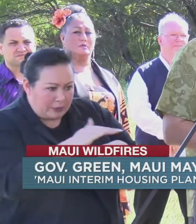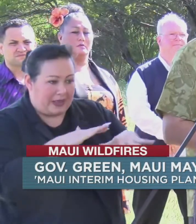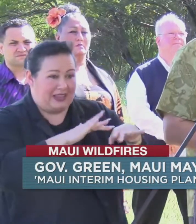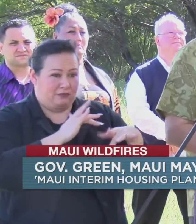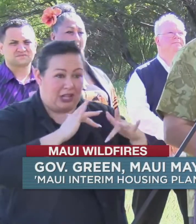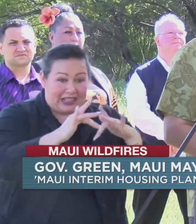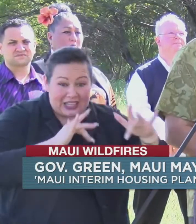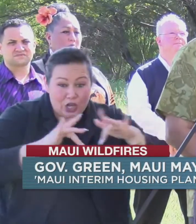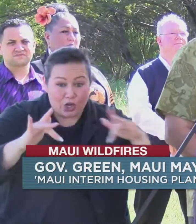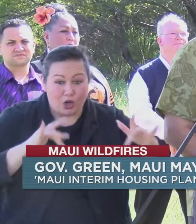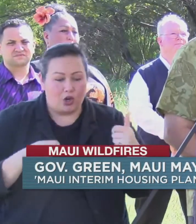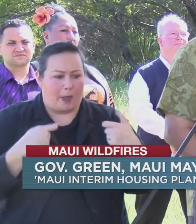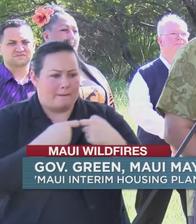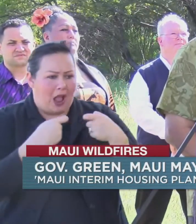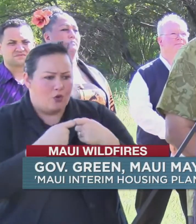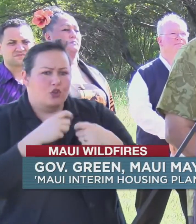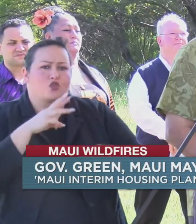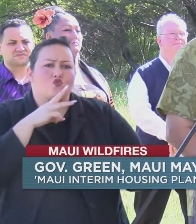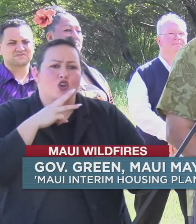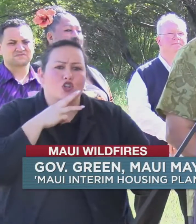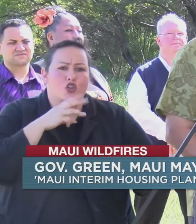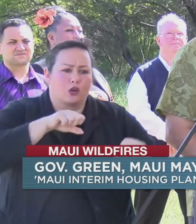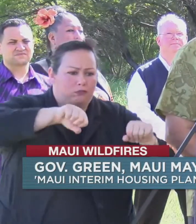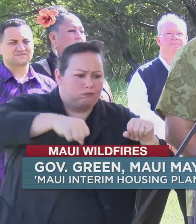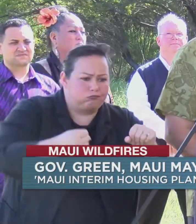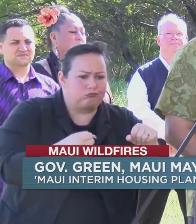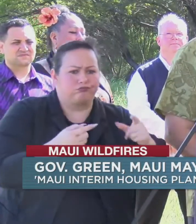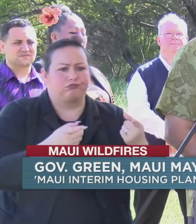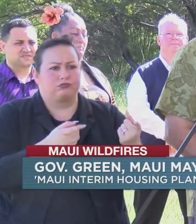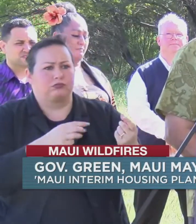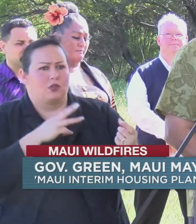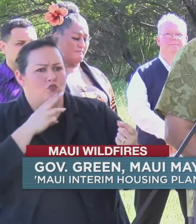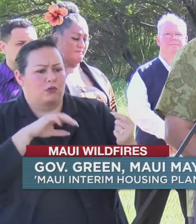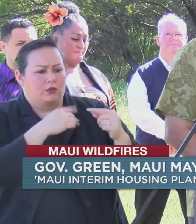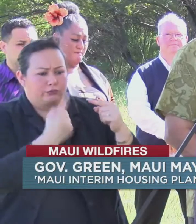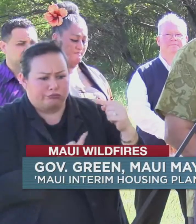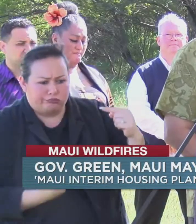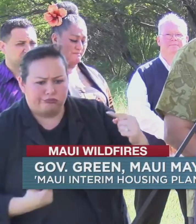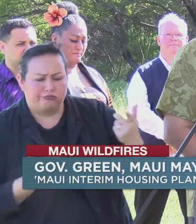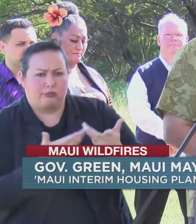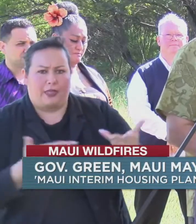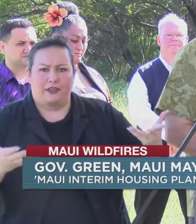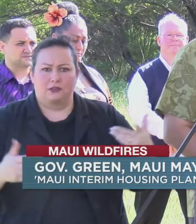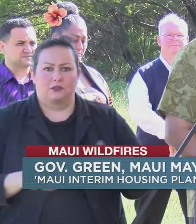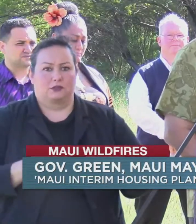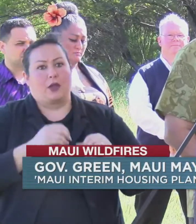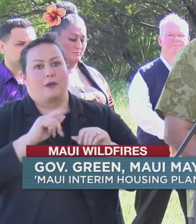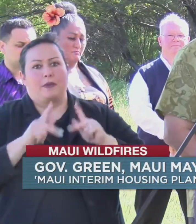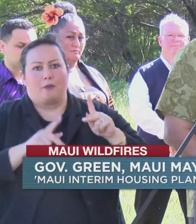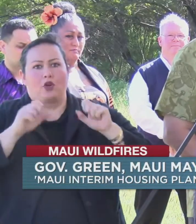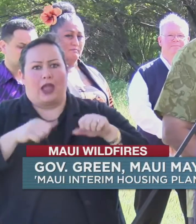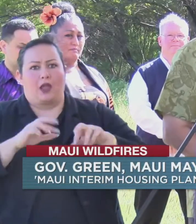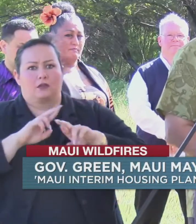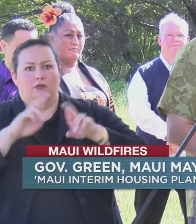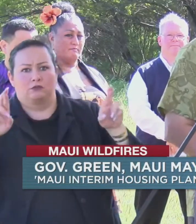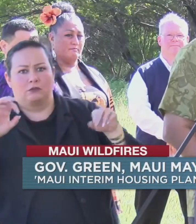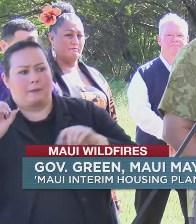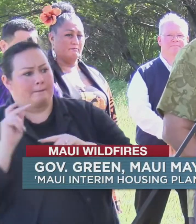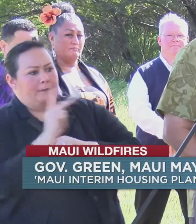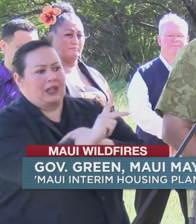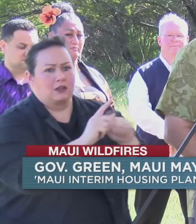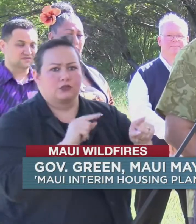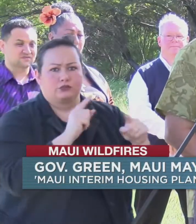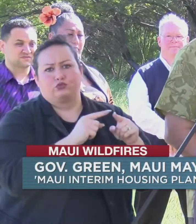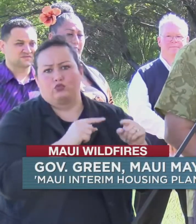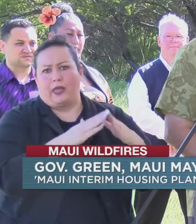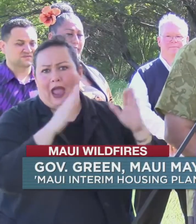water, having sewer, and those properties being available for people to return to their homes, those that have obviously